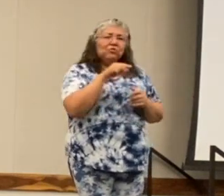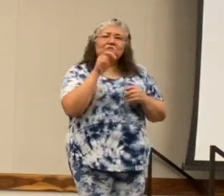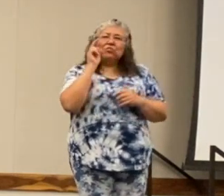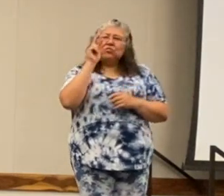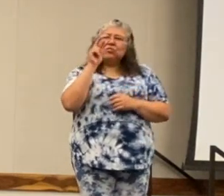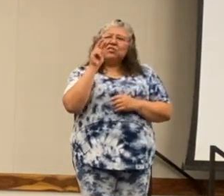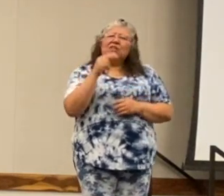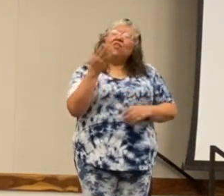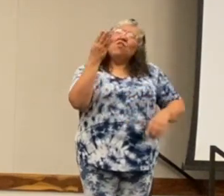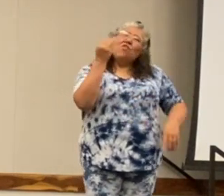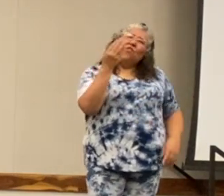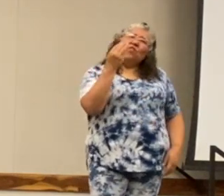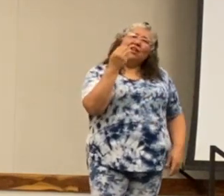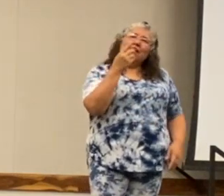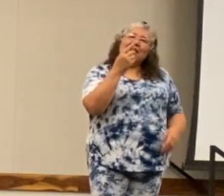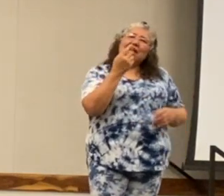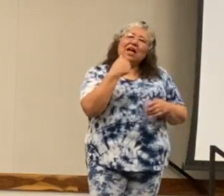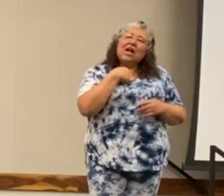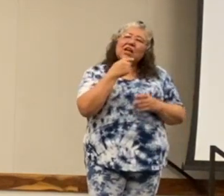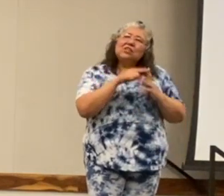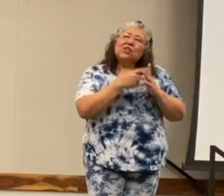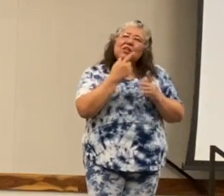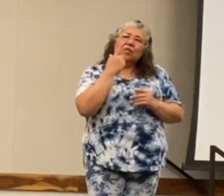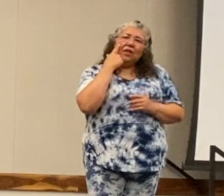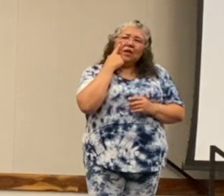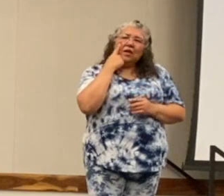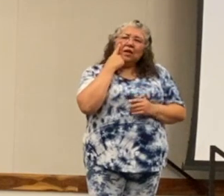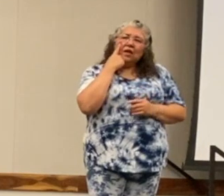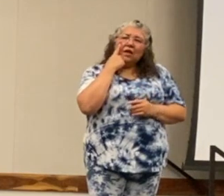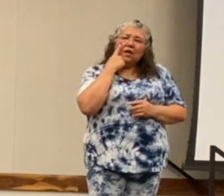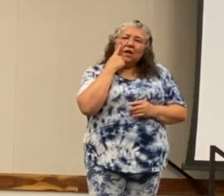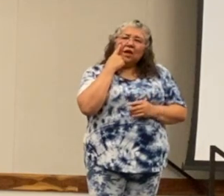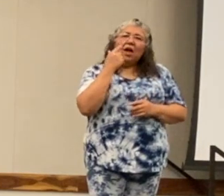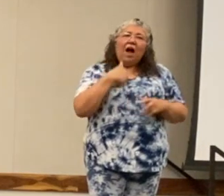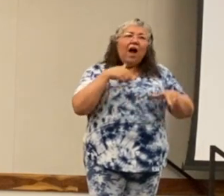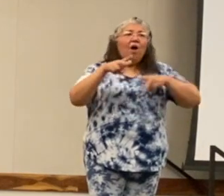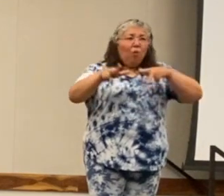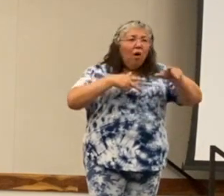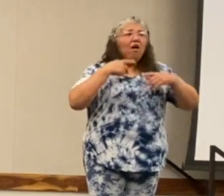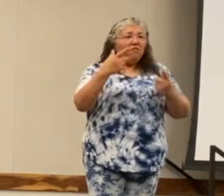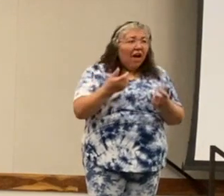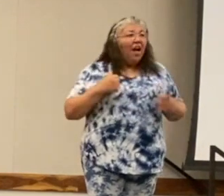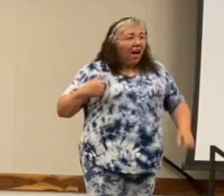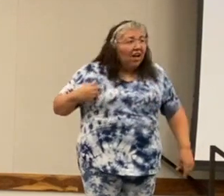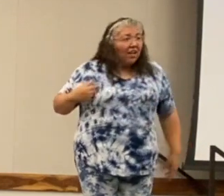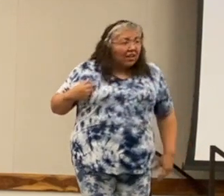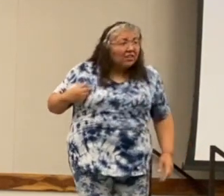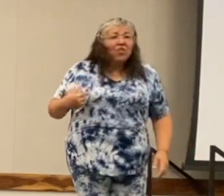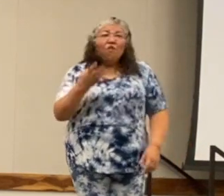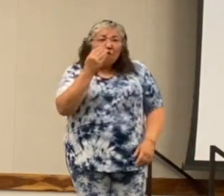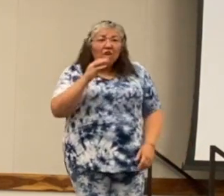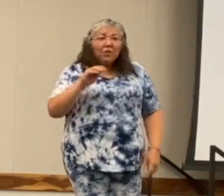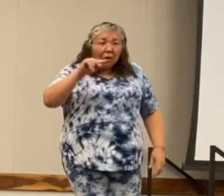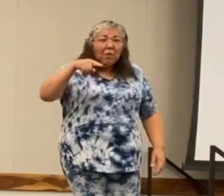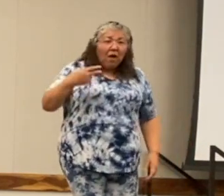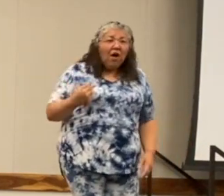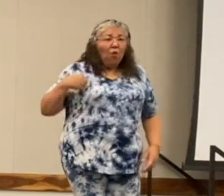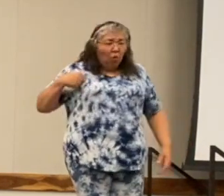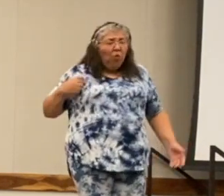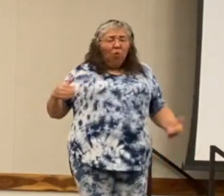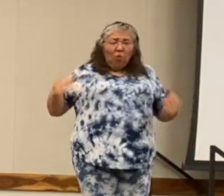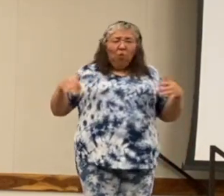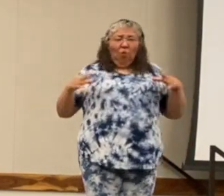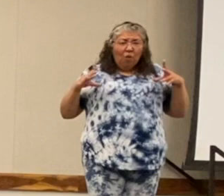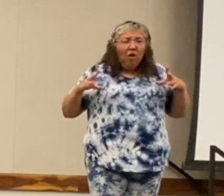like, 14. And then I start thinking, I walk fast, right? 14 miles an hour. That's